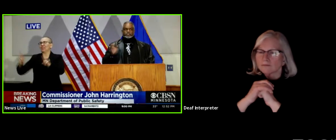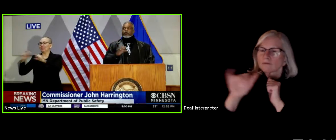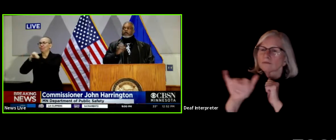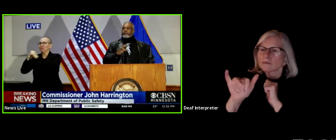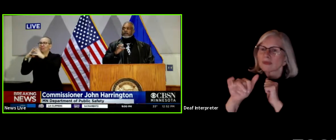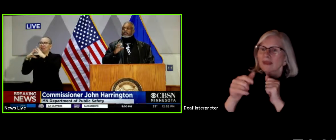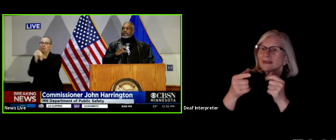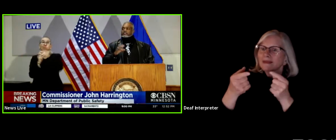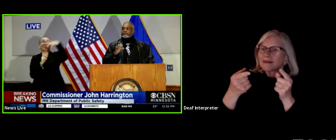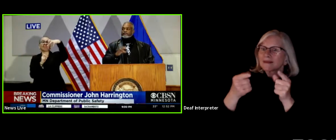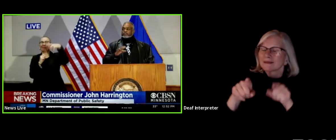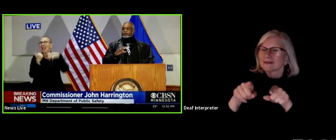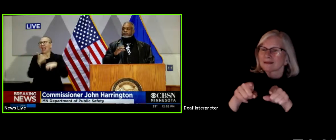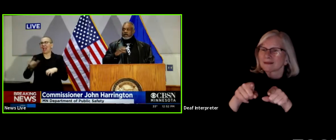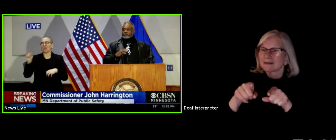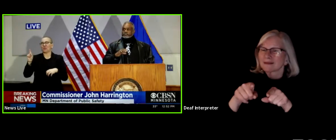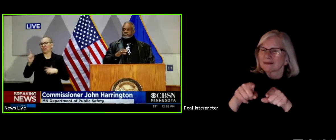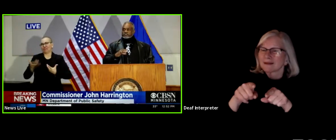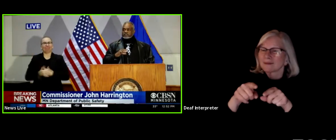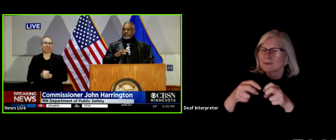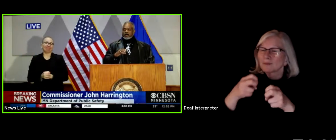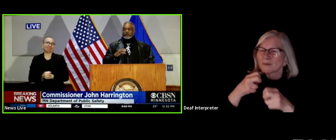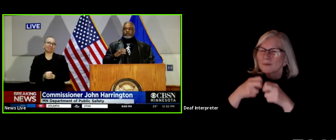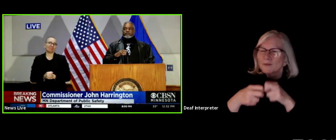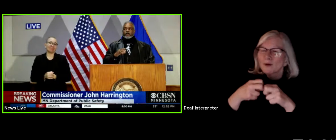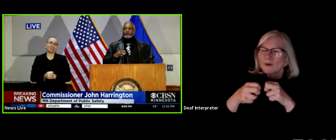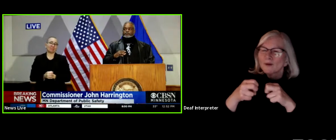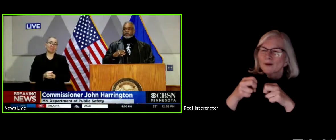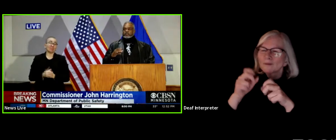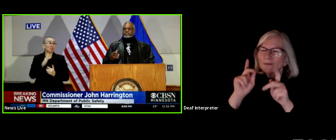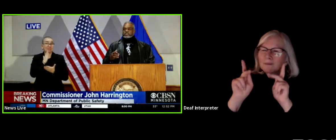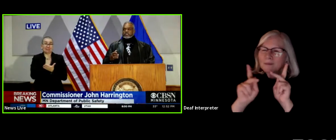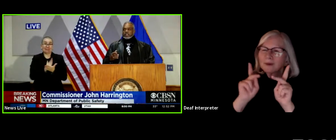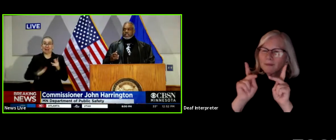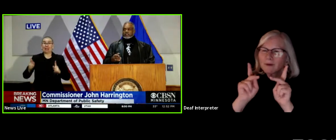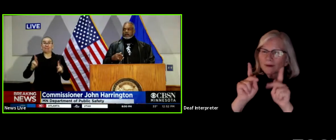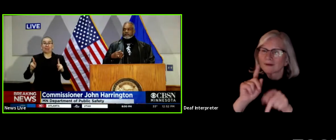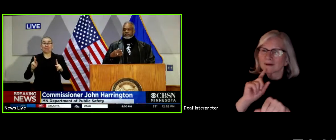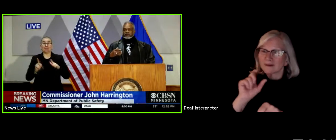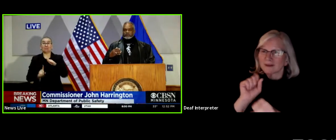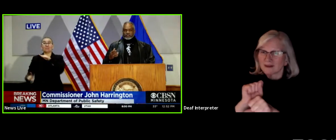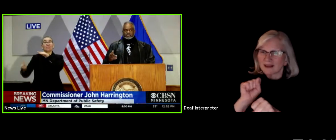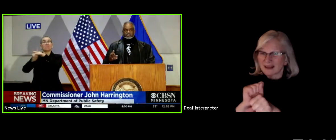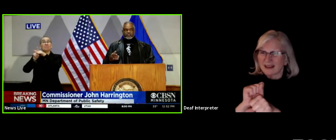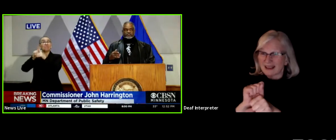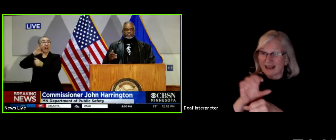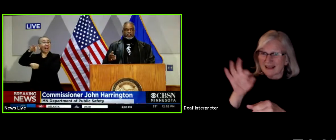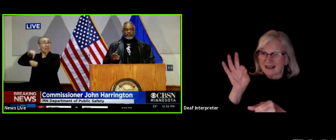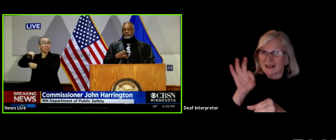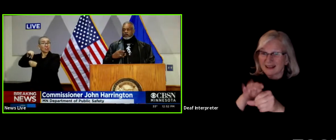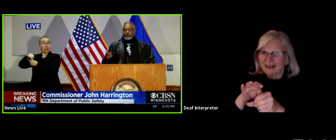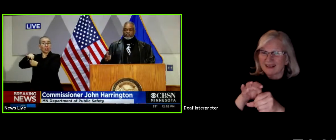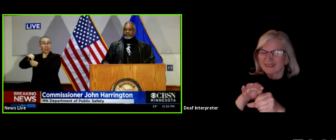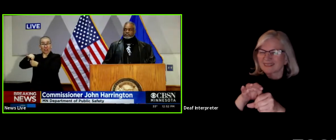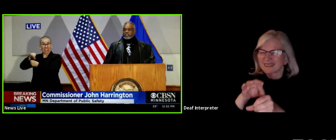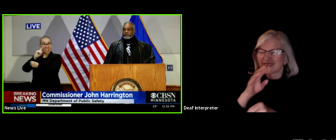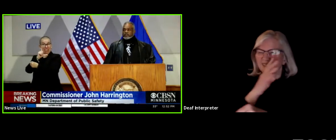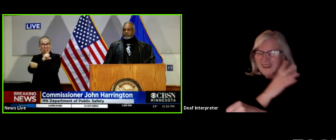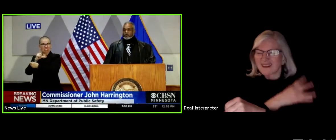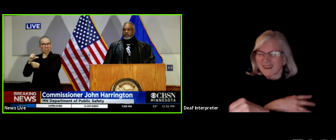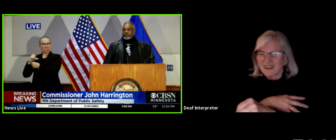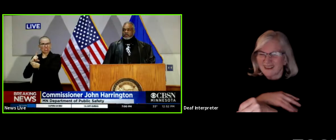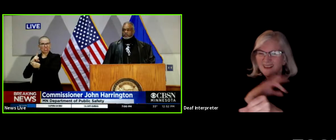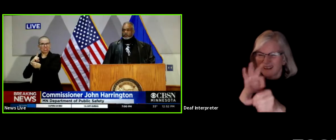people showing up at elected officials' houses, we have also enlisted the aid of police chiefs and sheriffs all over the state